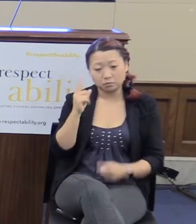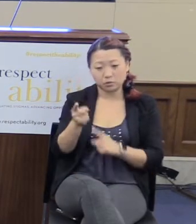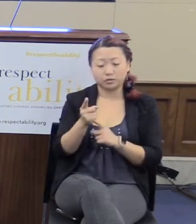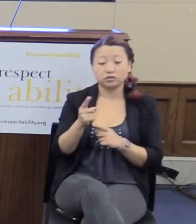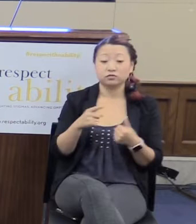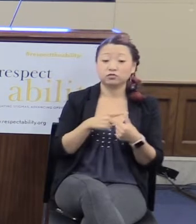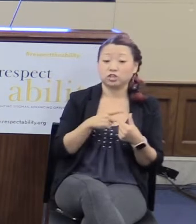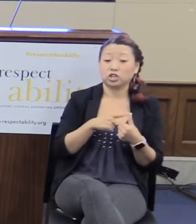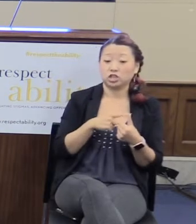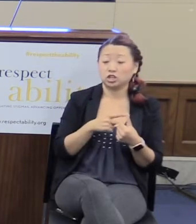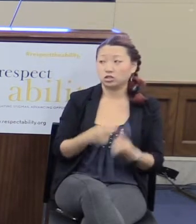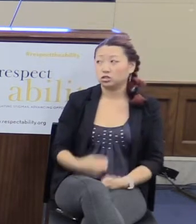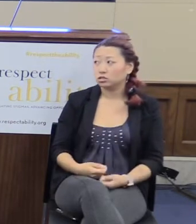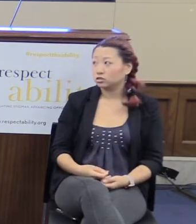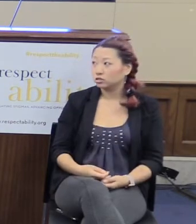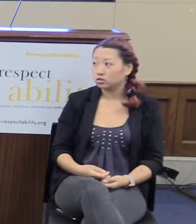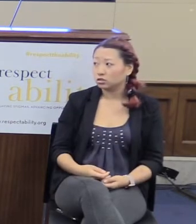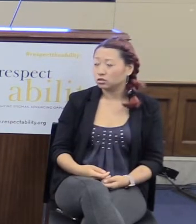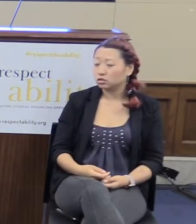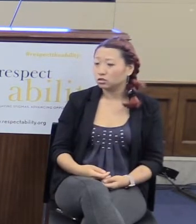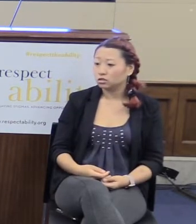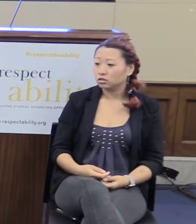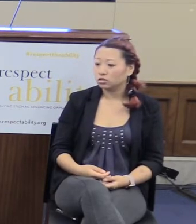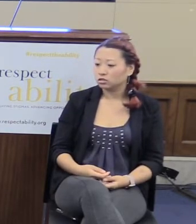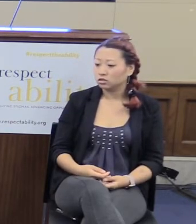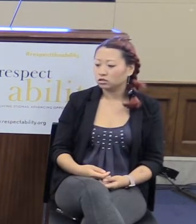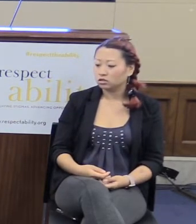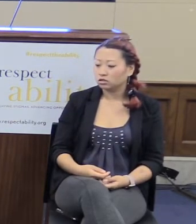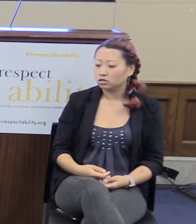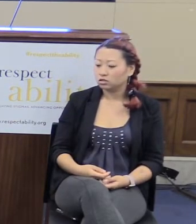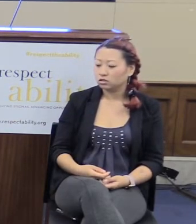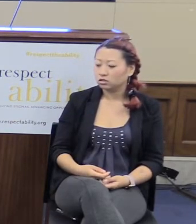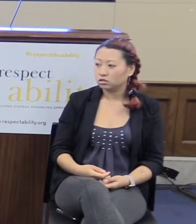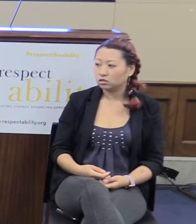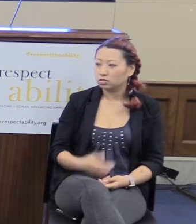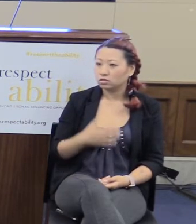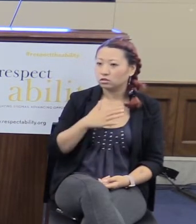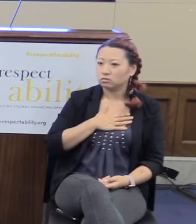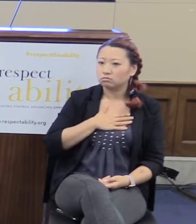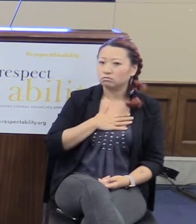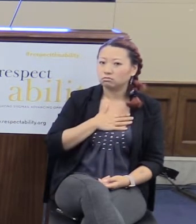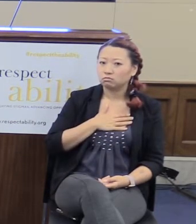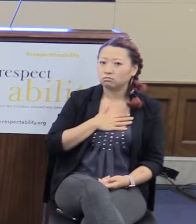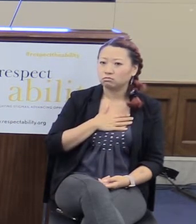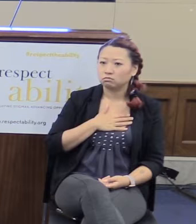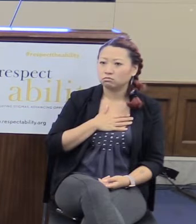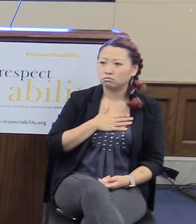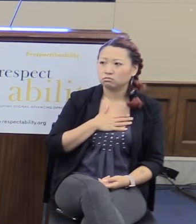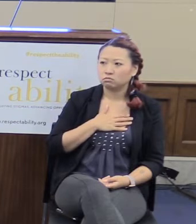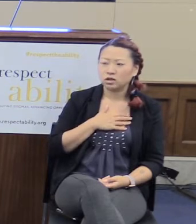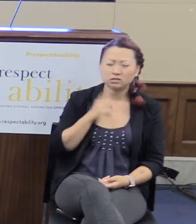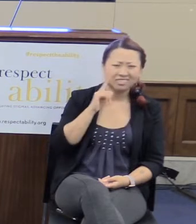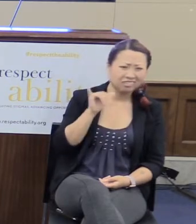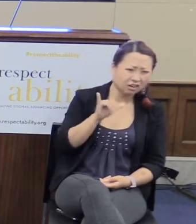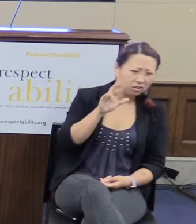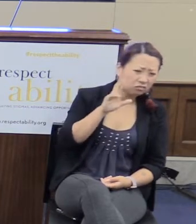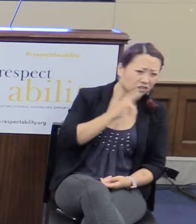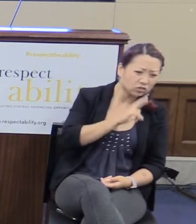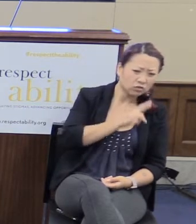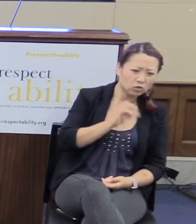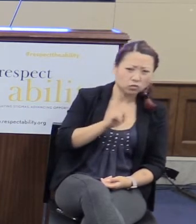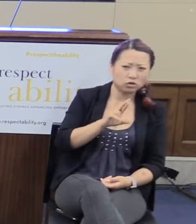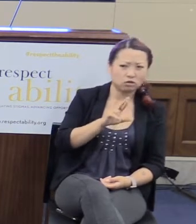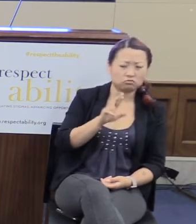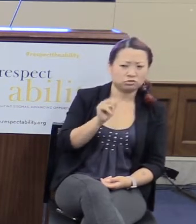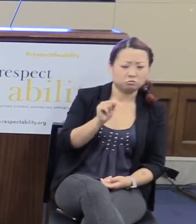is, my restaurants stories. And I'll give you one that happened last